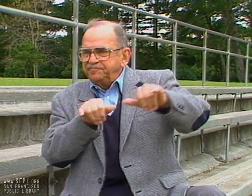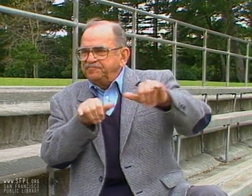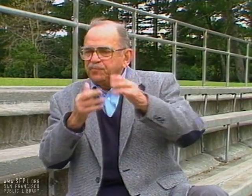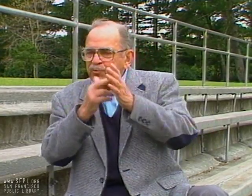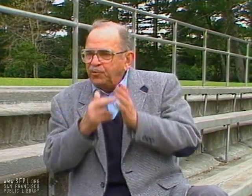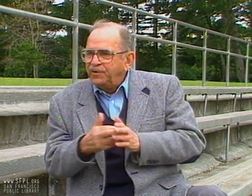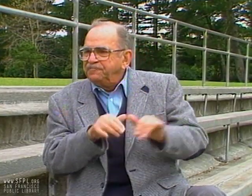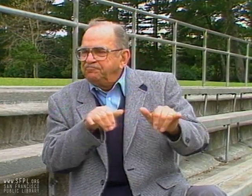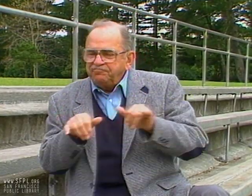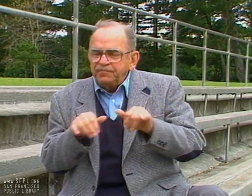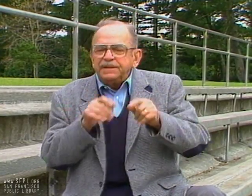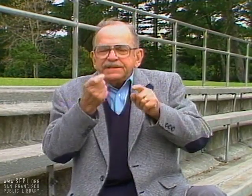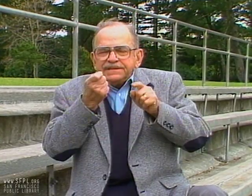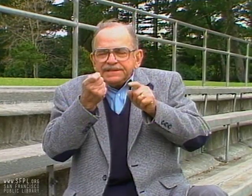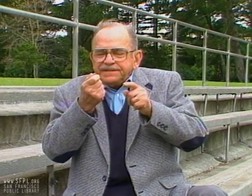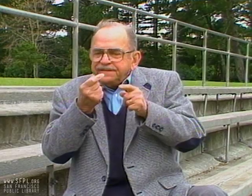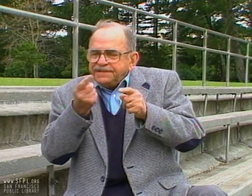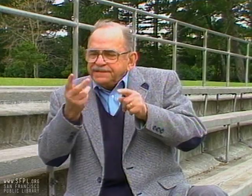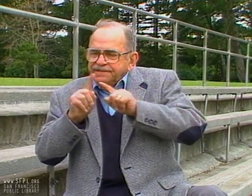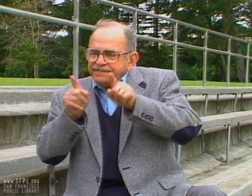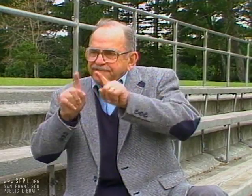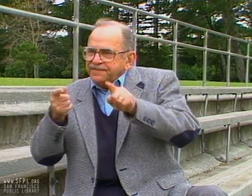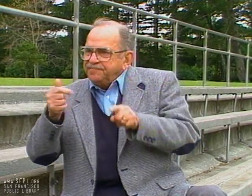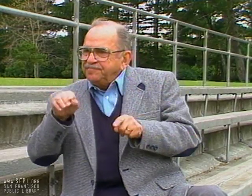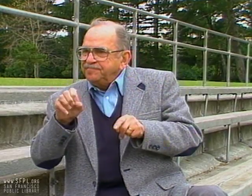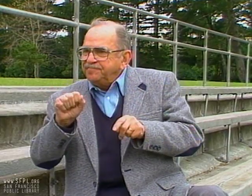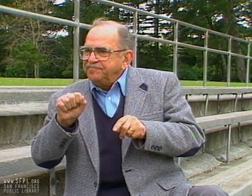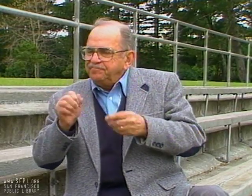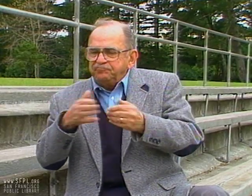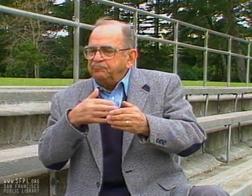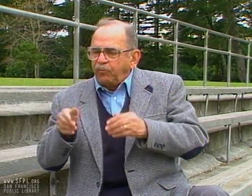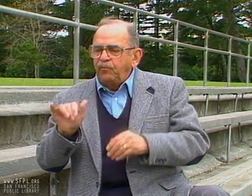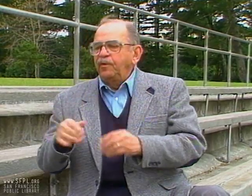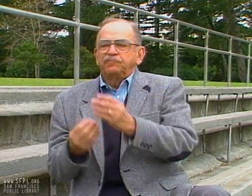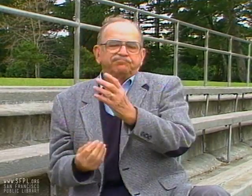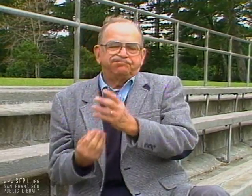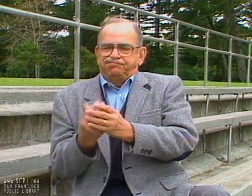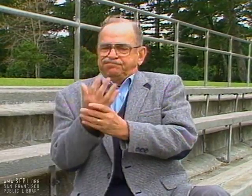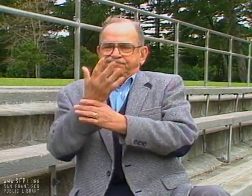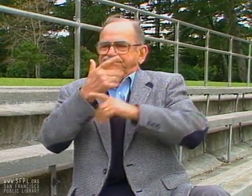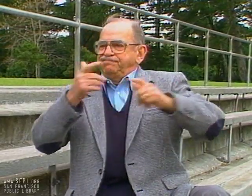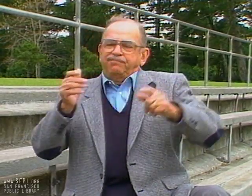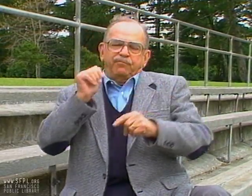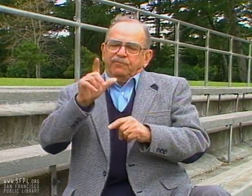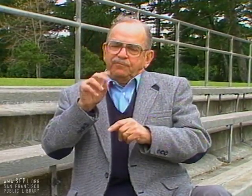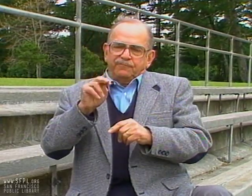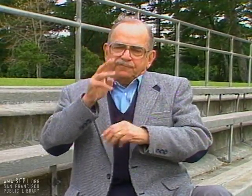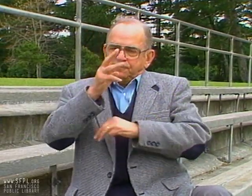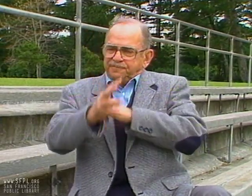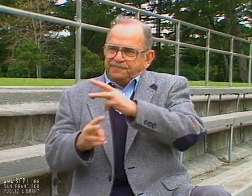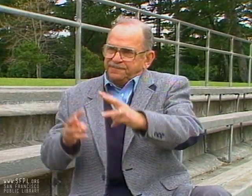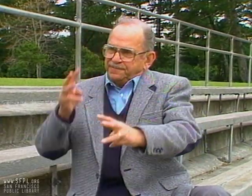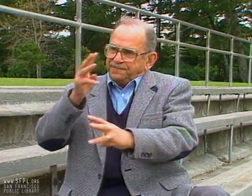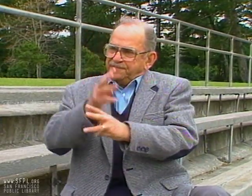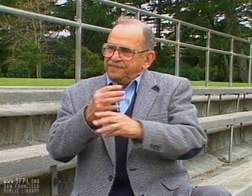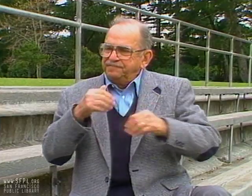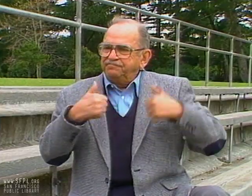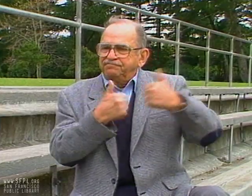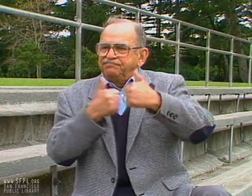games are basically the same with slight variations in the rules. The competitions are held every 4 years. They're a